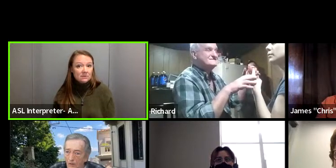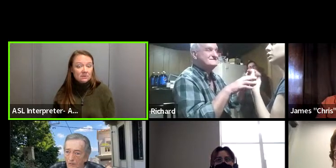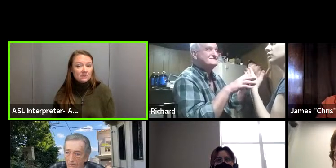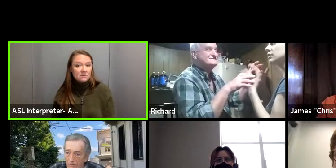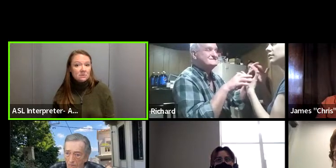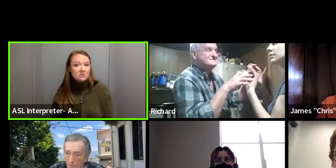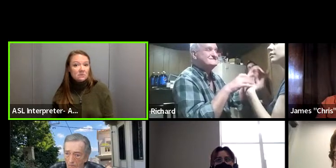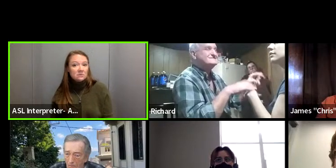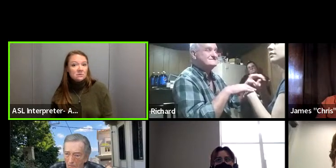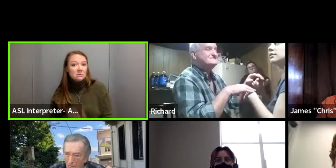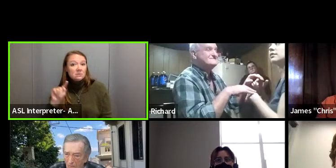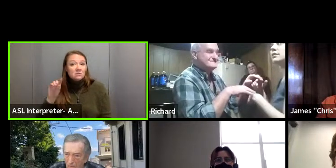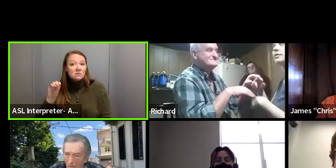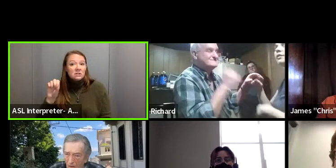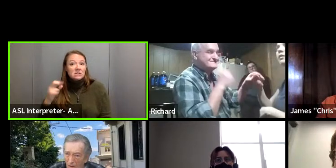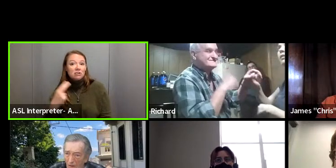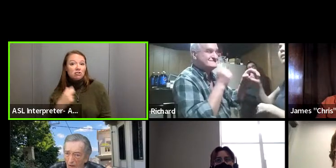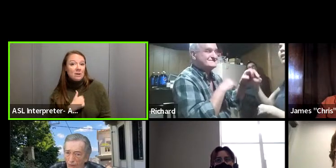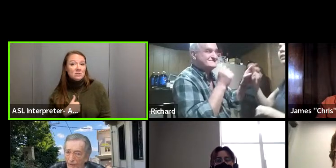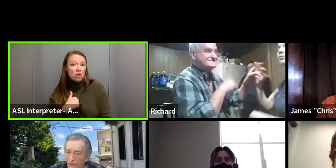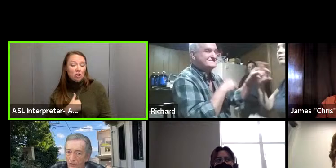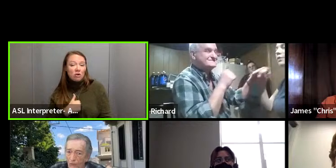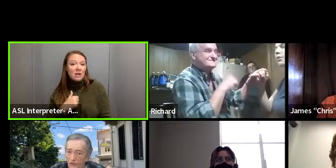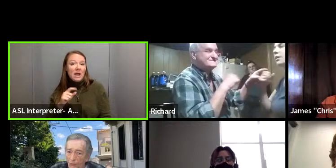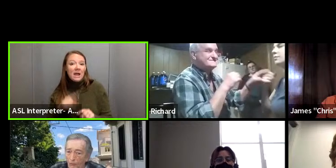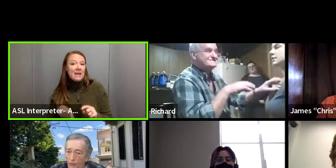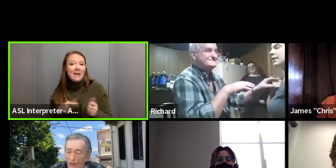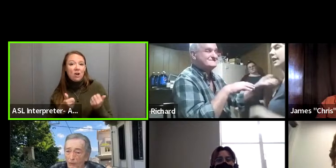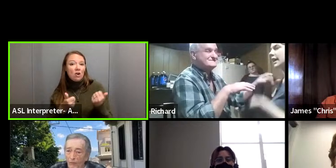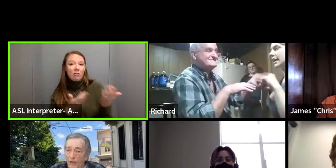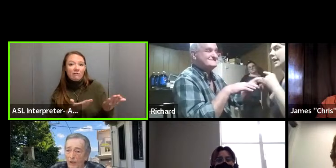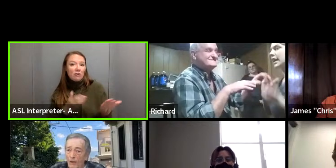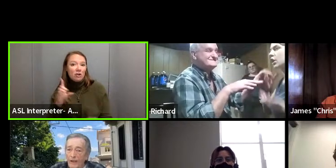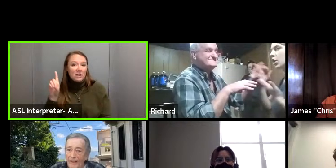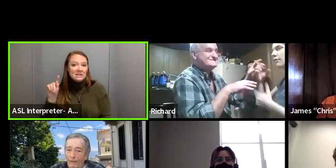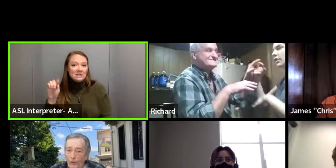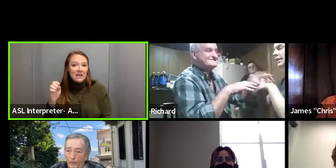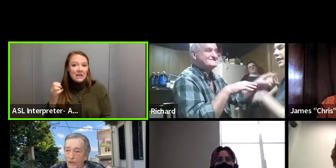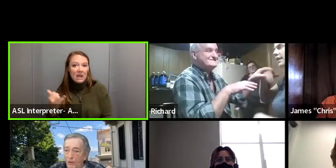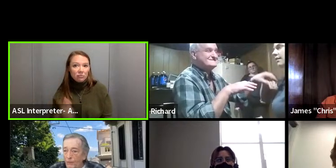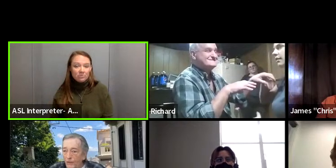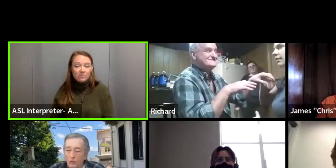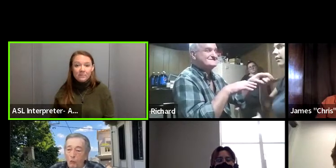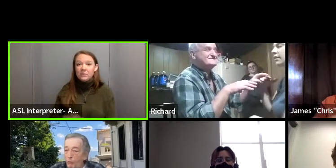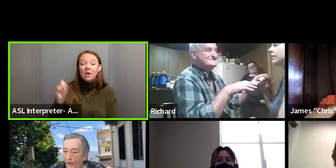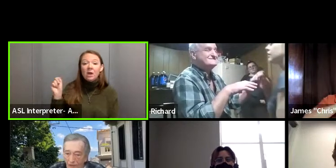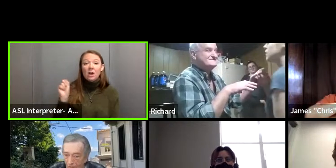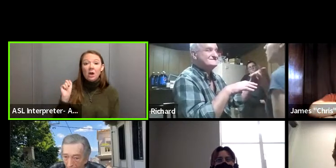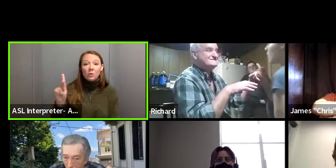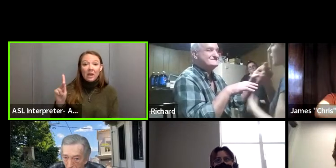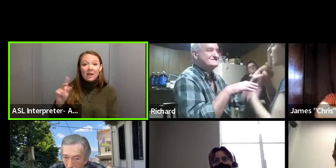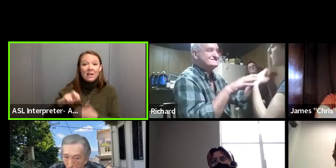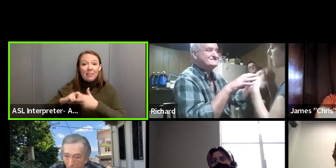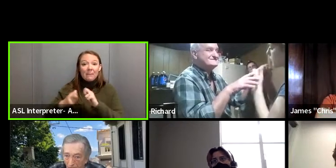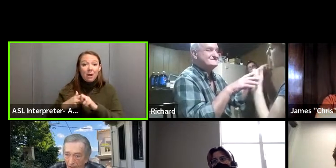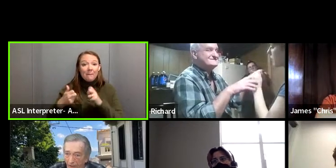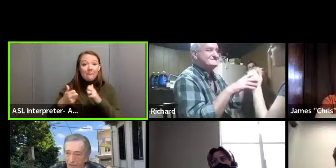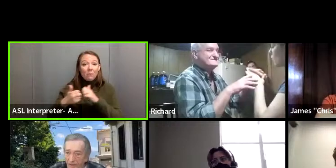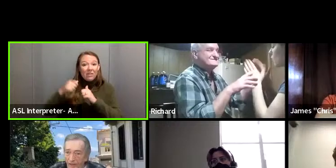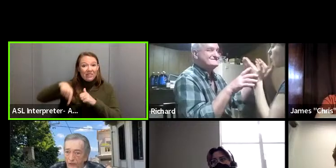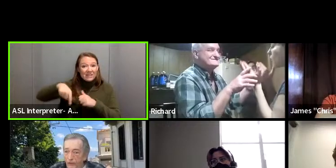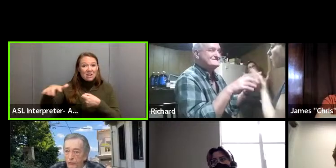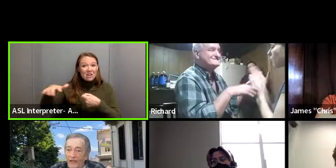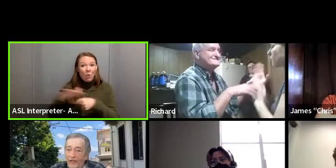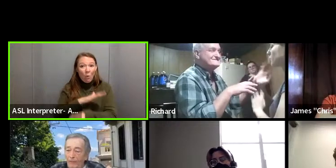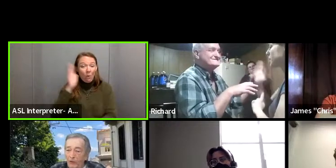I'm sorry, I cannot offer a date. Okay, so the problem I have with this whole presentation